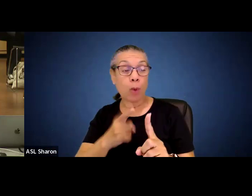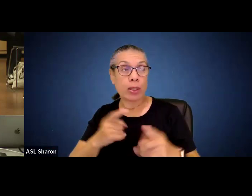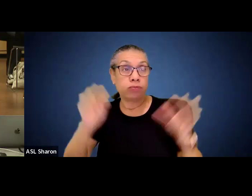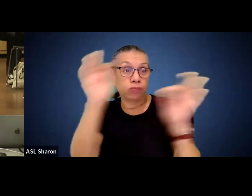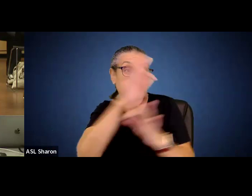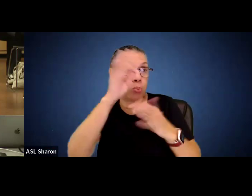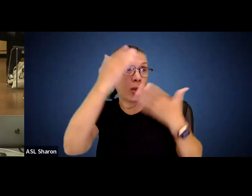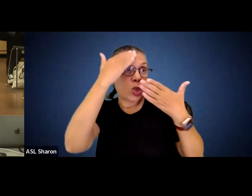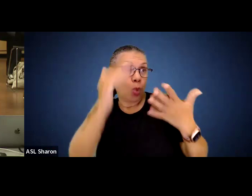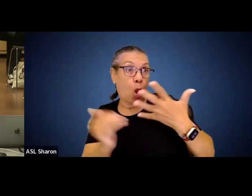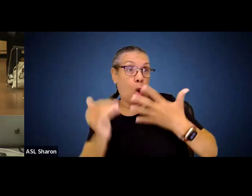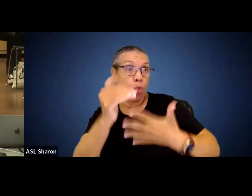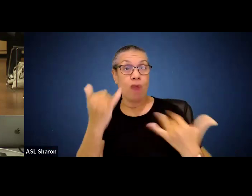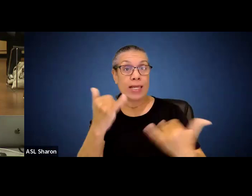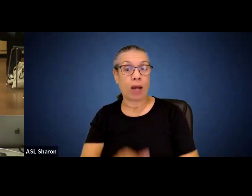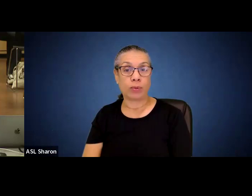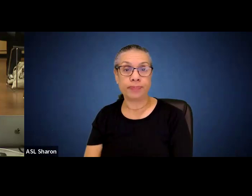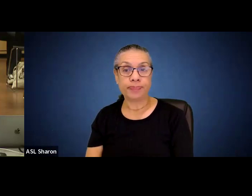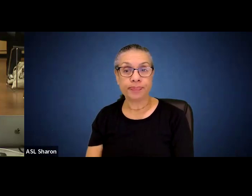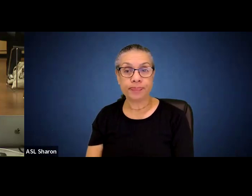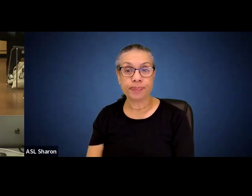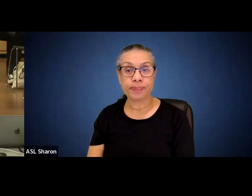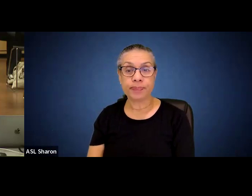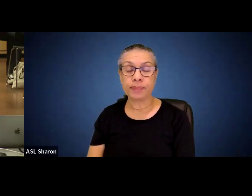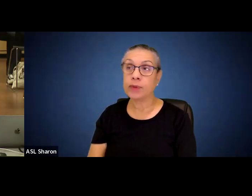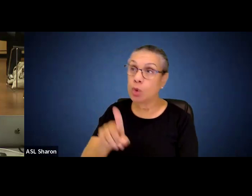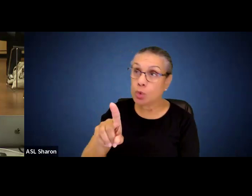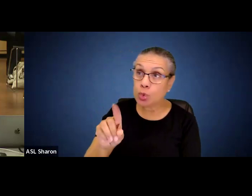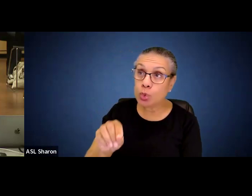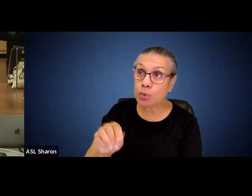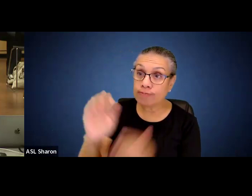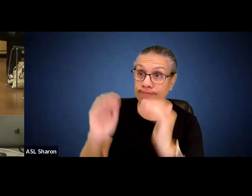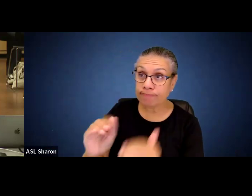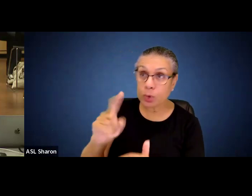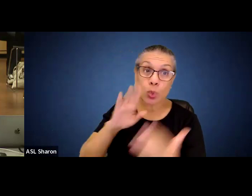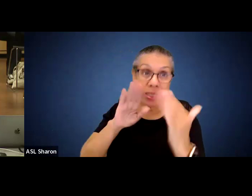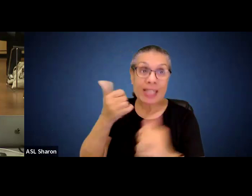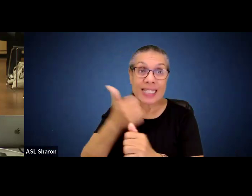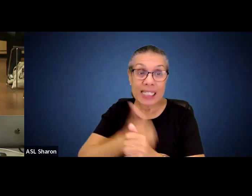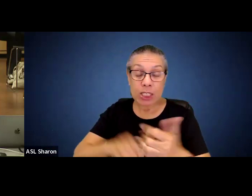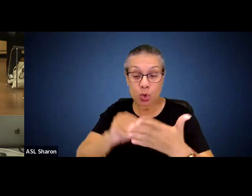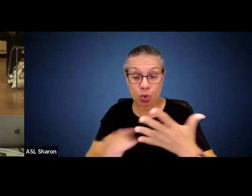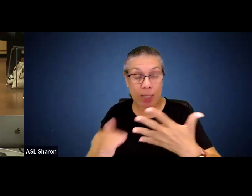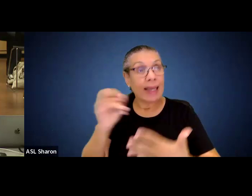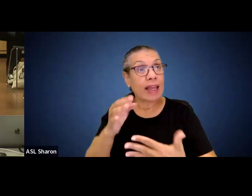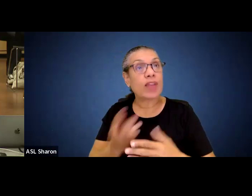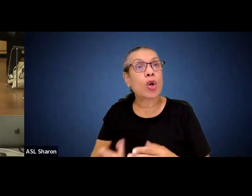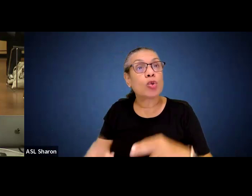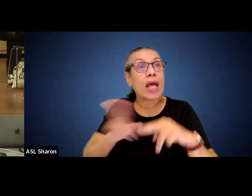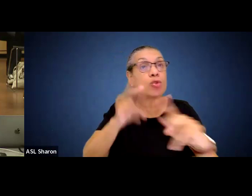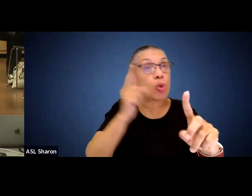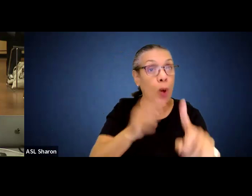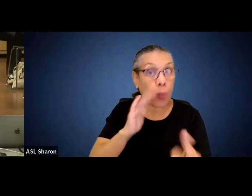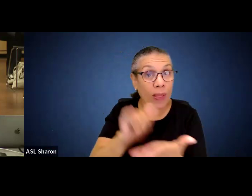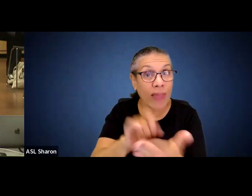allocated by tier as of this time. 30 seconds. Do you expect the number of points students in each tier get if they attend an extra point school will change this